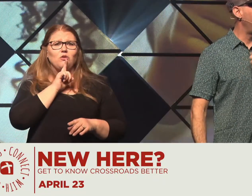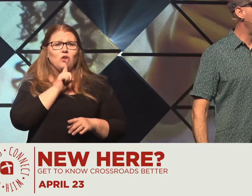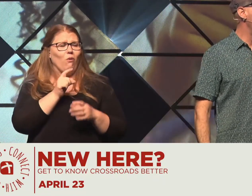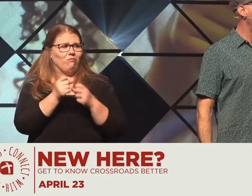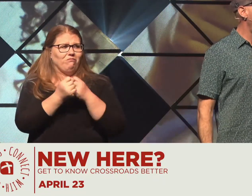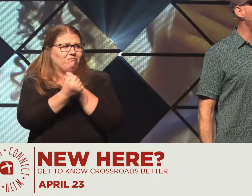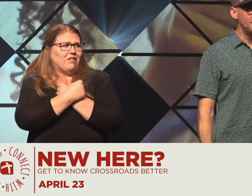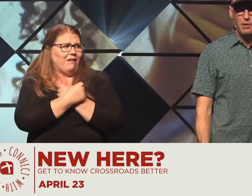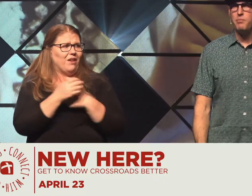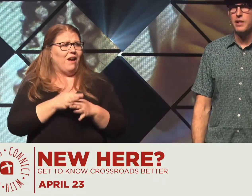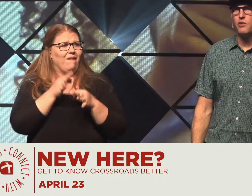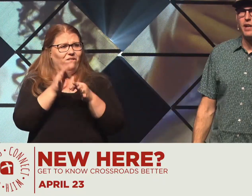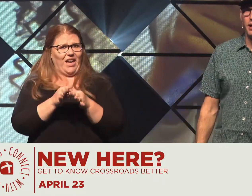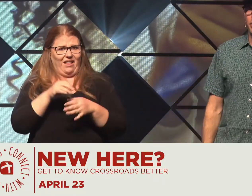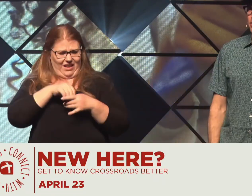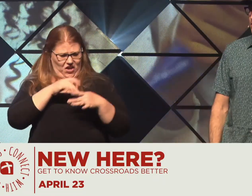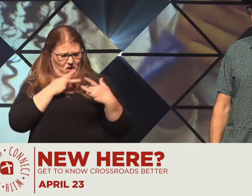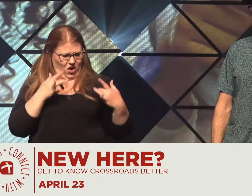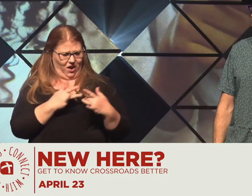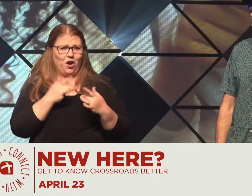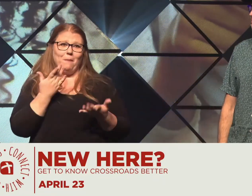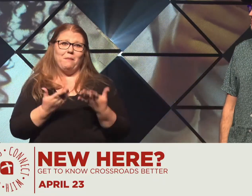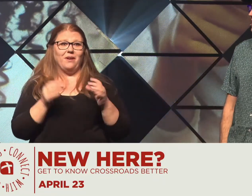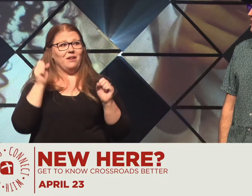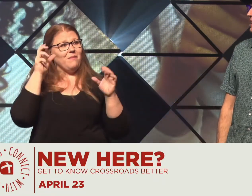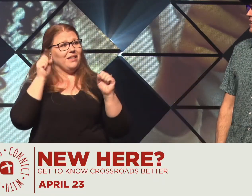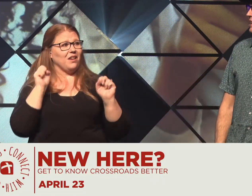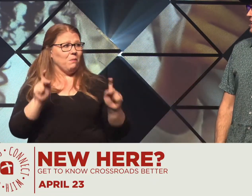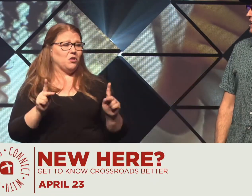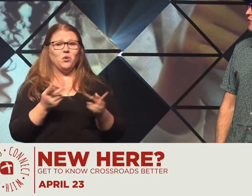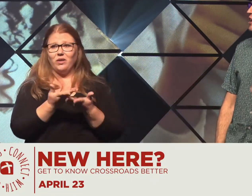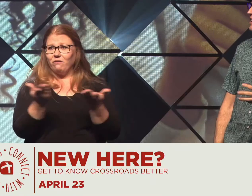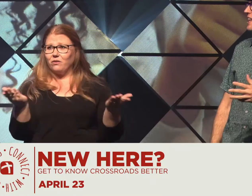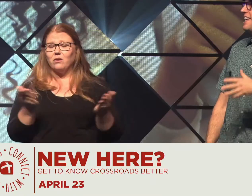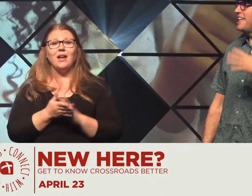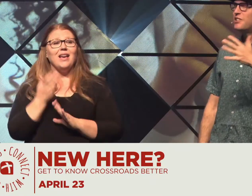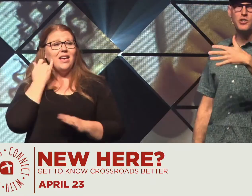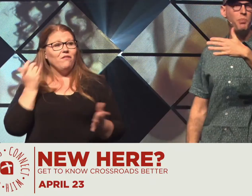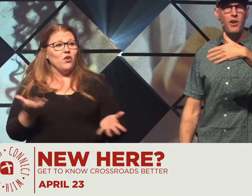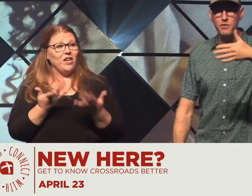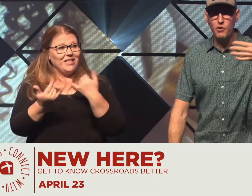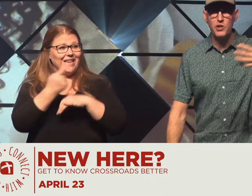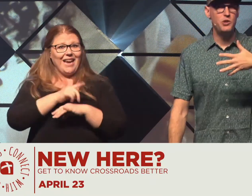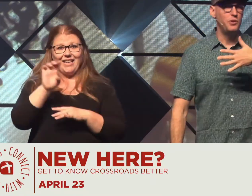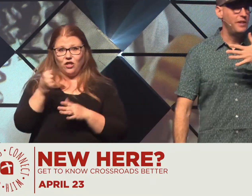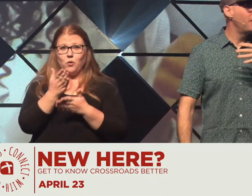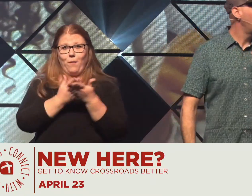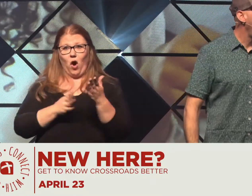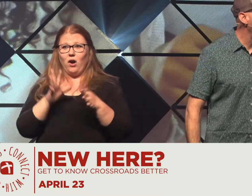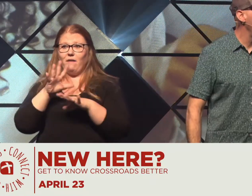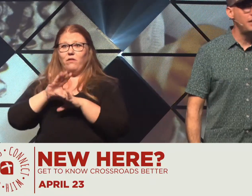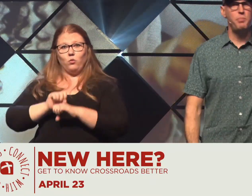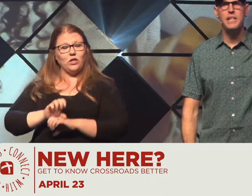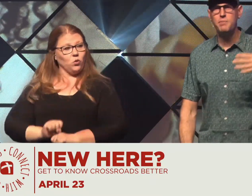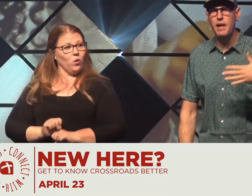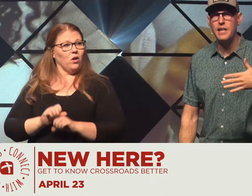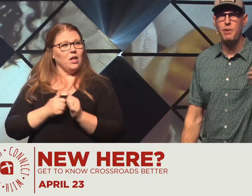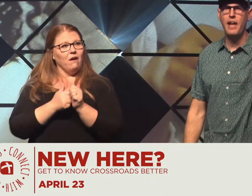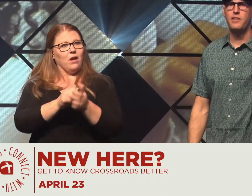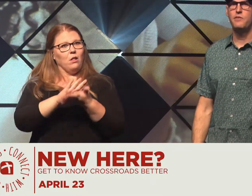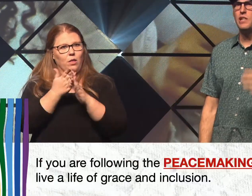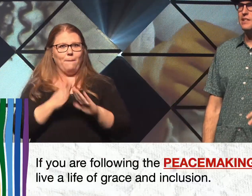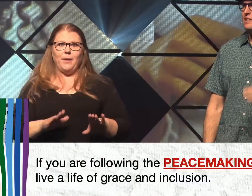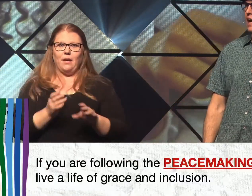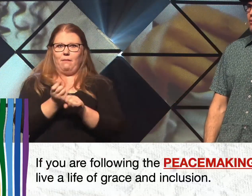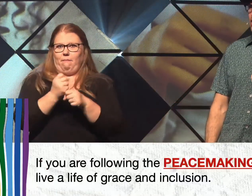it is standing in your heart. This might be a great opportunity. And if you're here today and Easter's part of your ritual and you're following the peacemaking